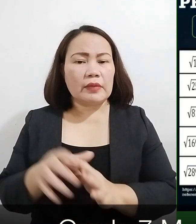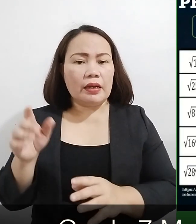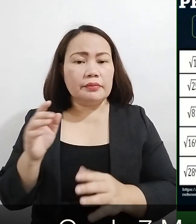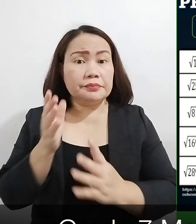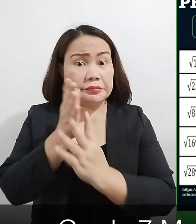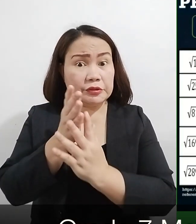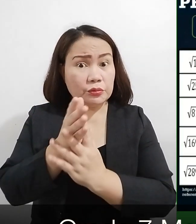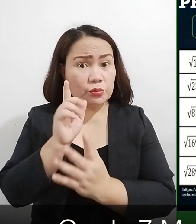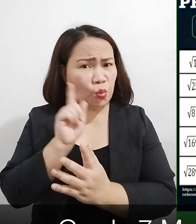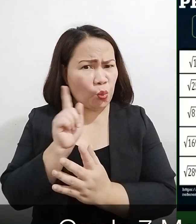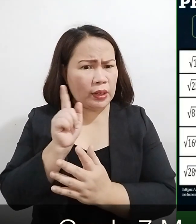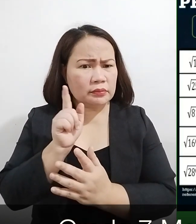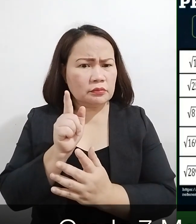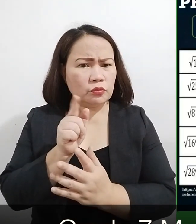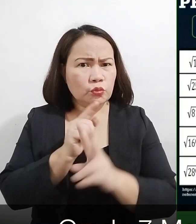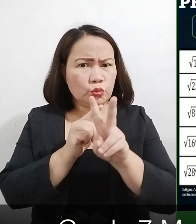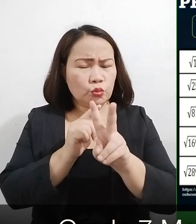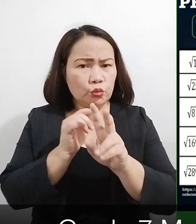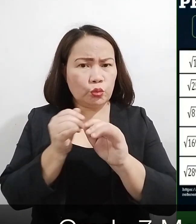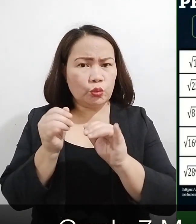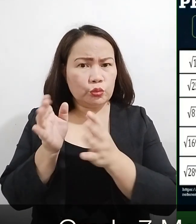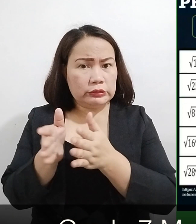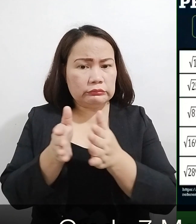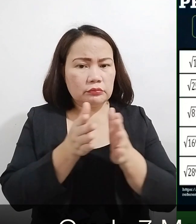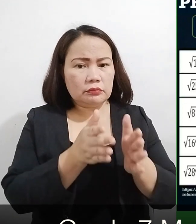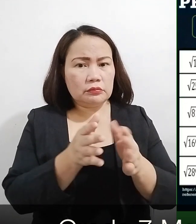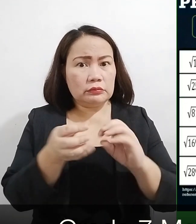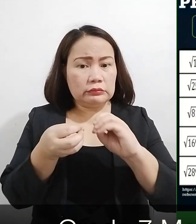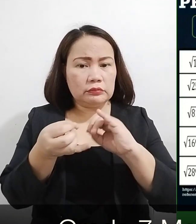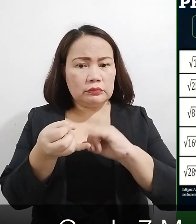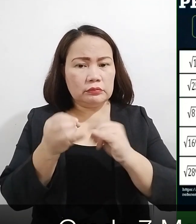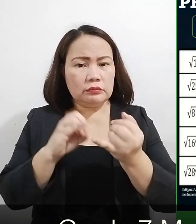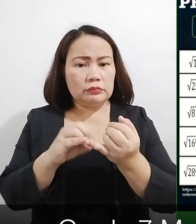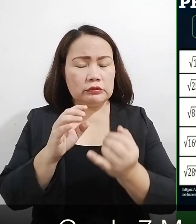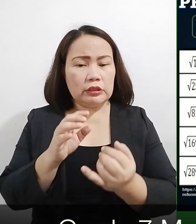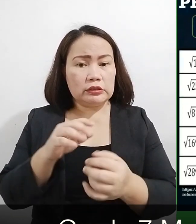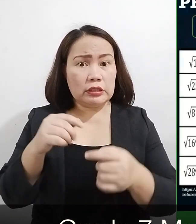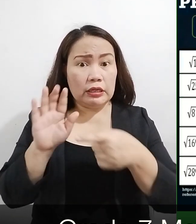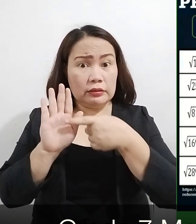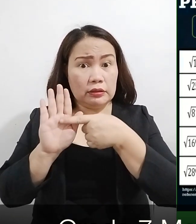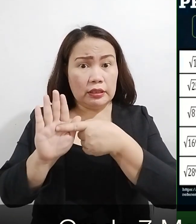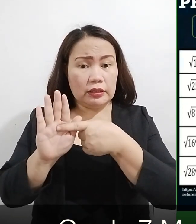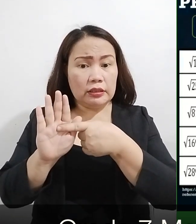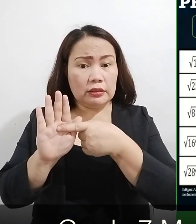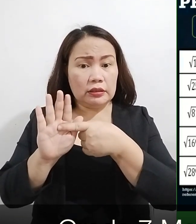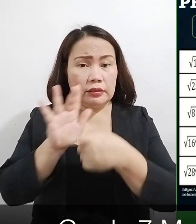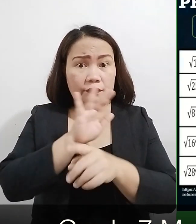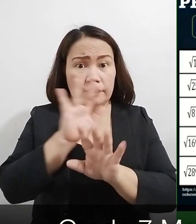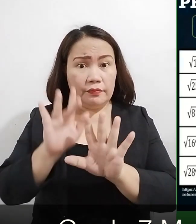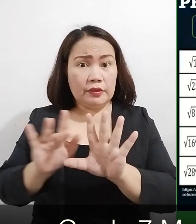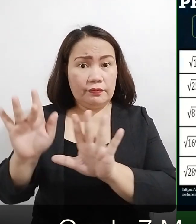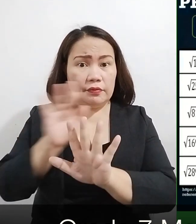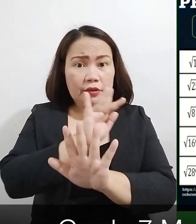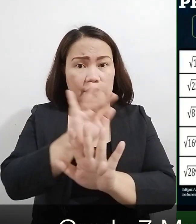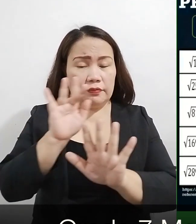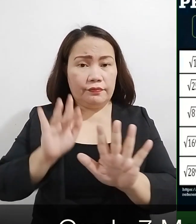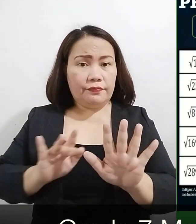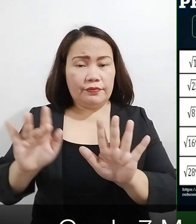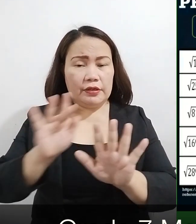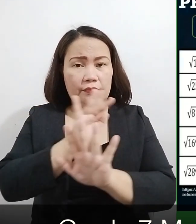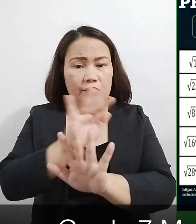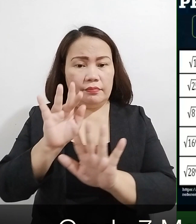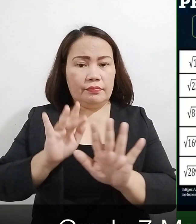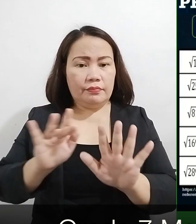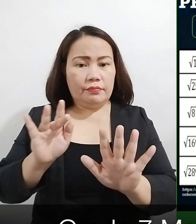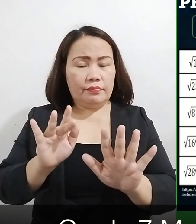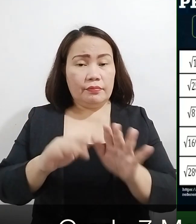here between what two consecutive integers does negative square root of 55 lie? So, ito, ang negative